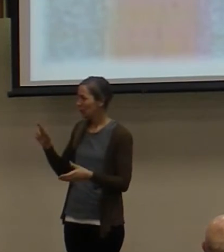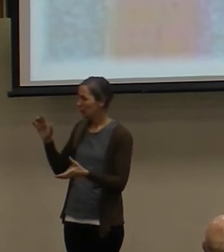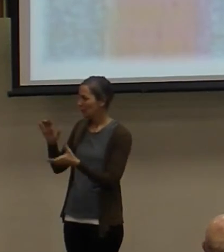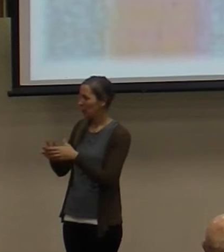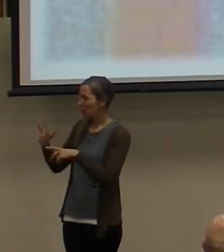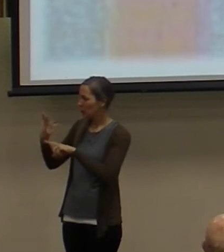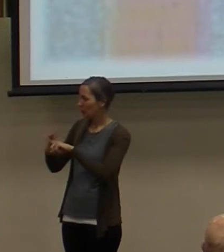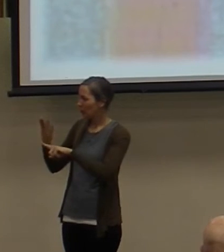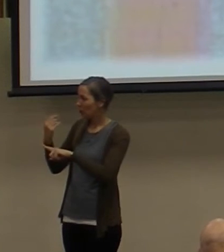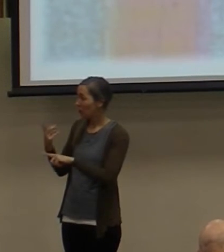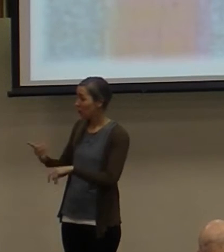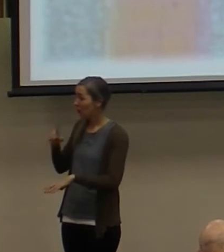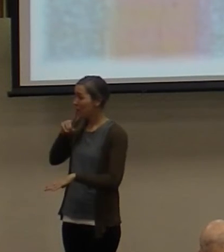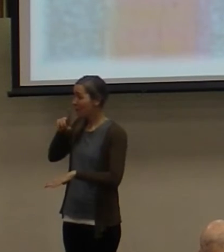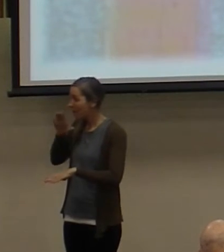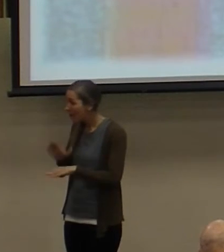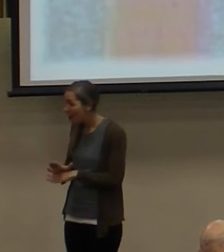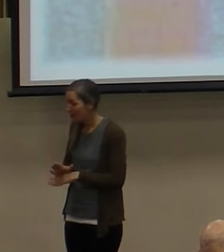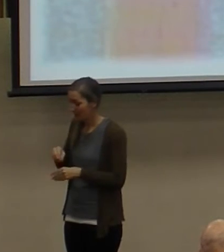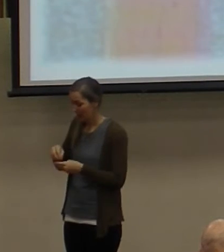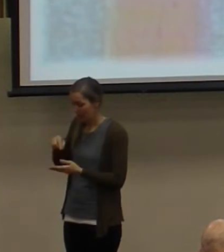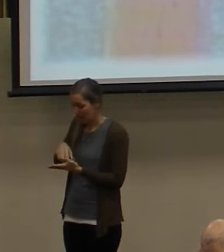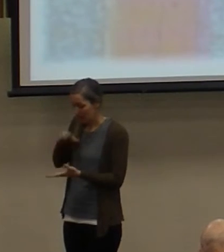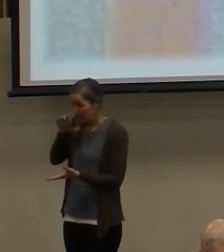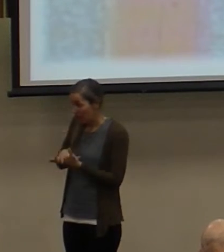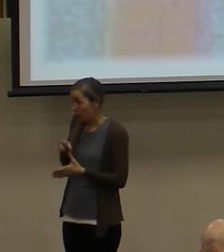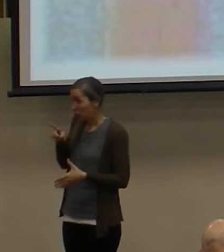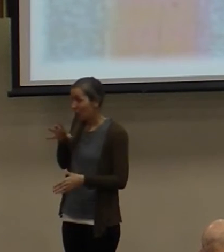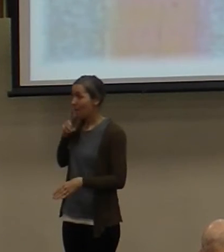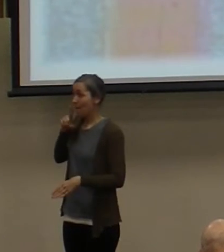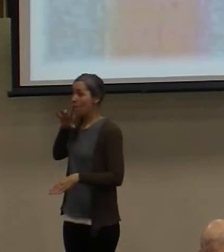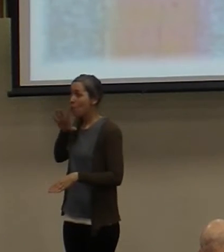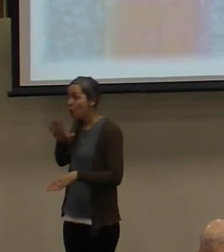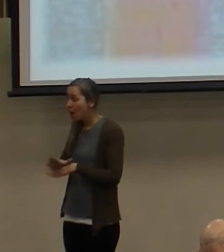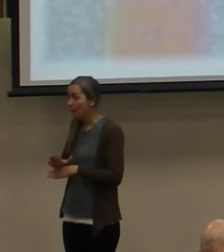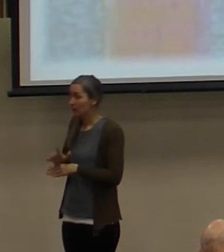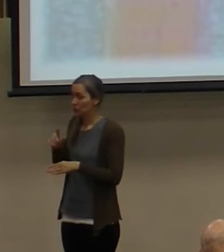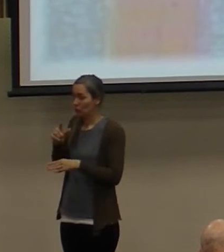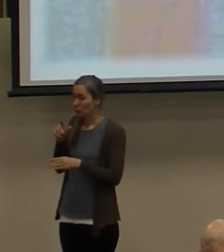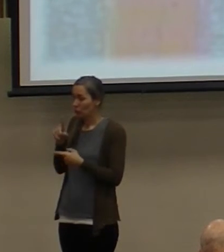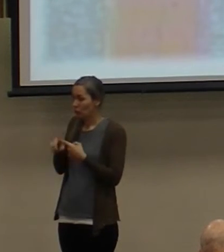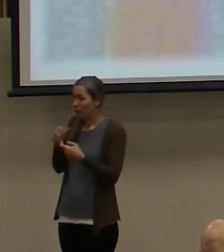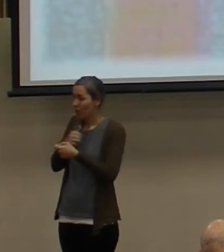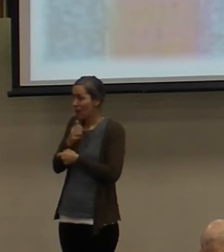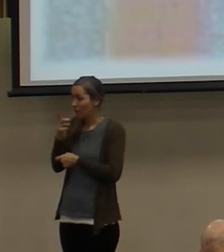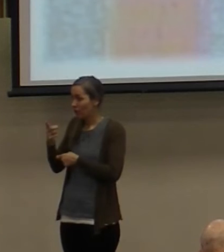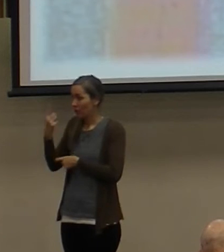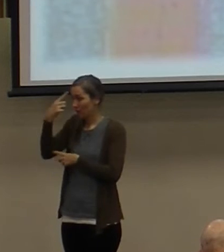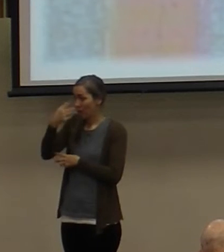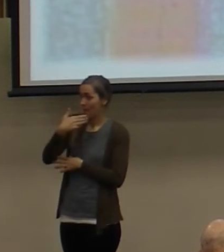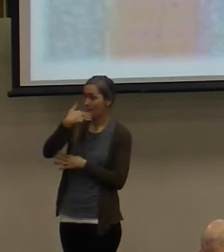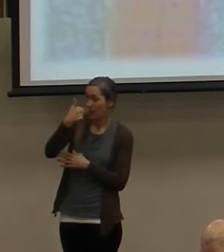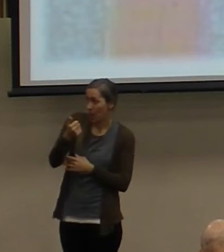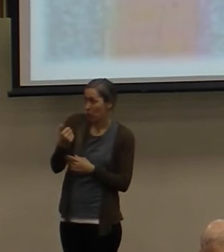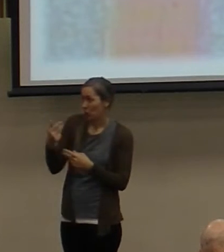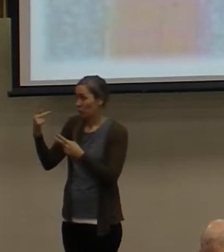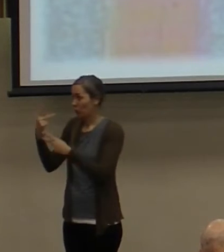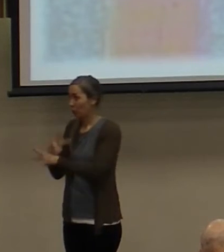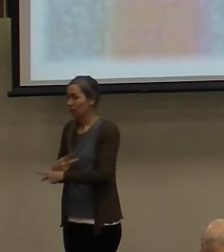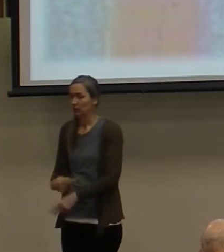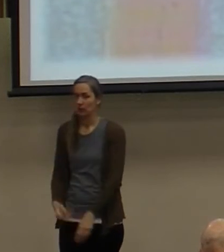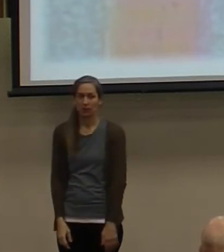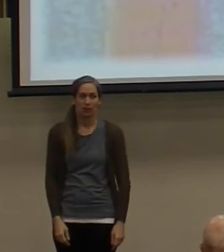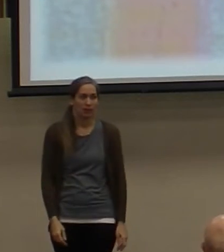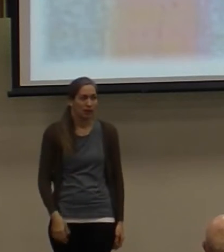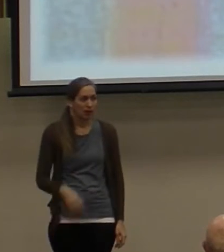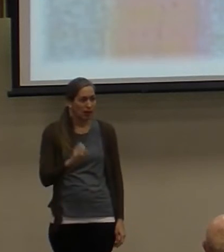you promised in this marriage right here, you promised to love her for better or for worse." And he says, "Yes, but she's worse than I took